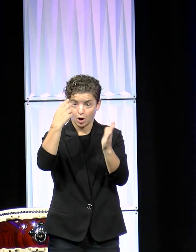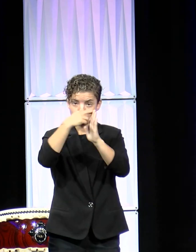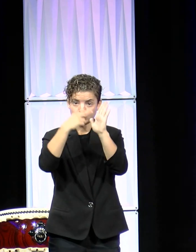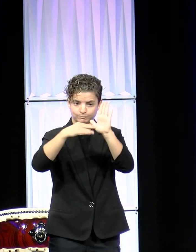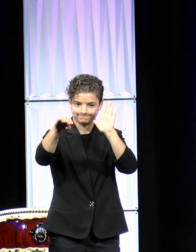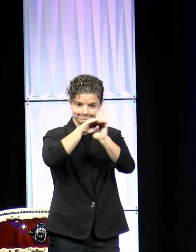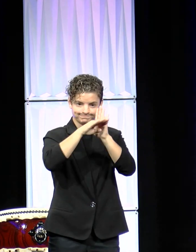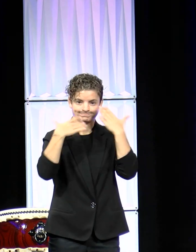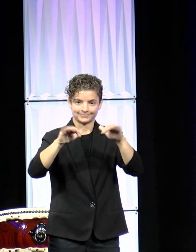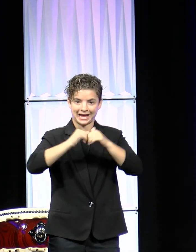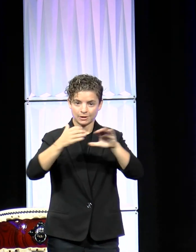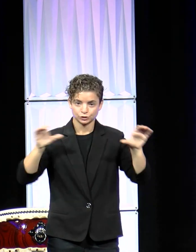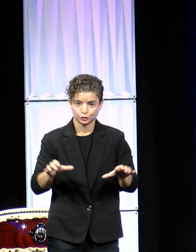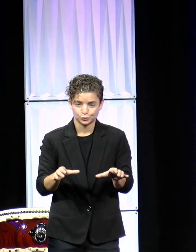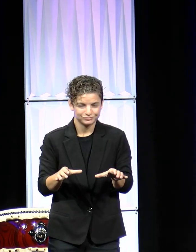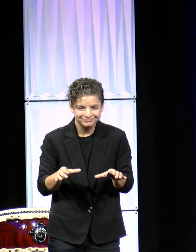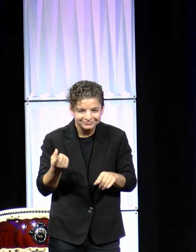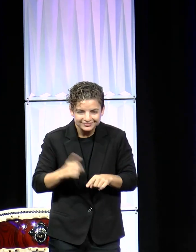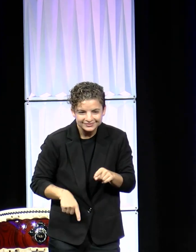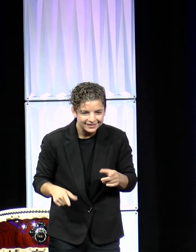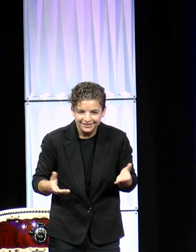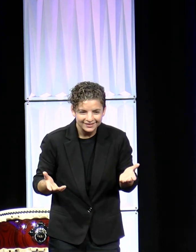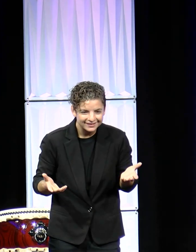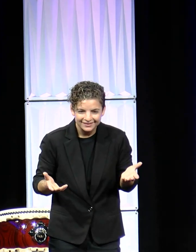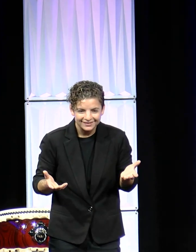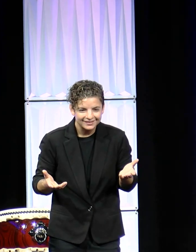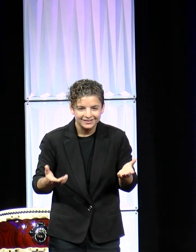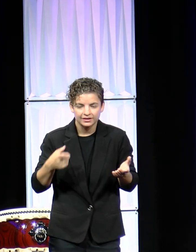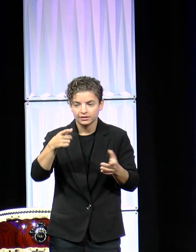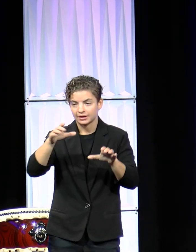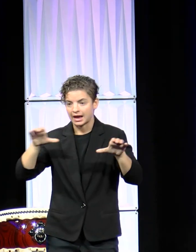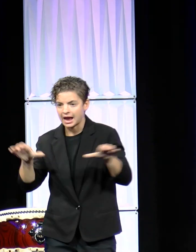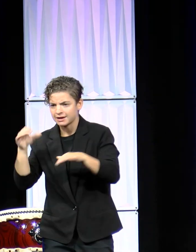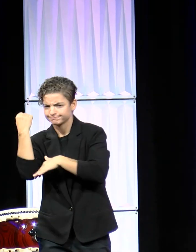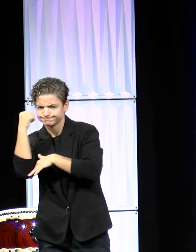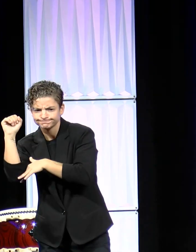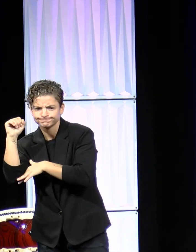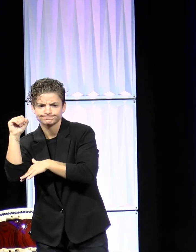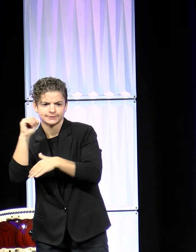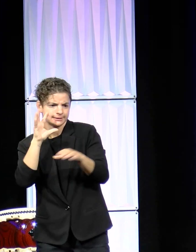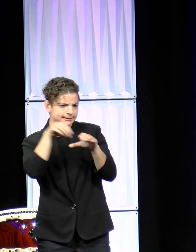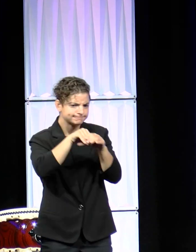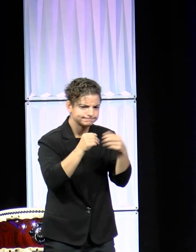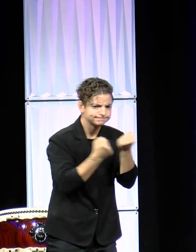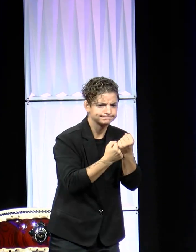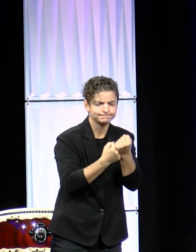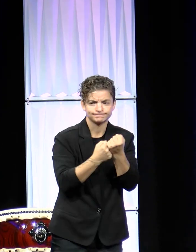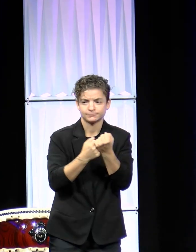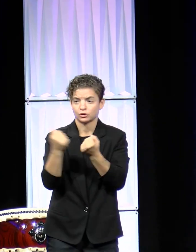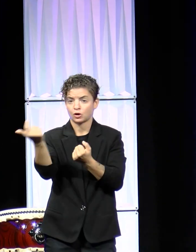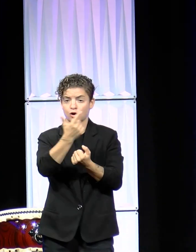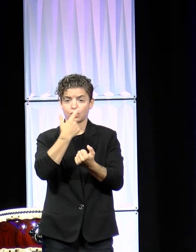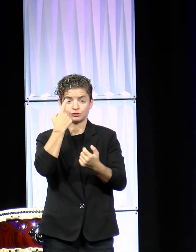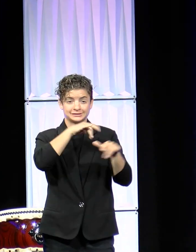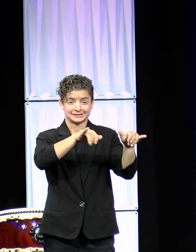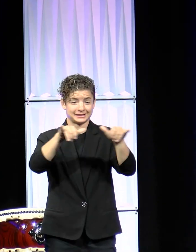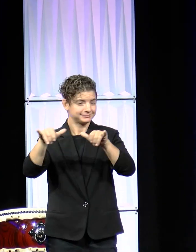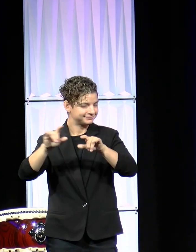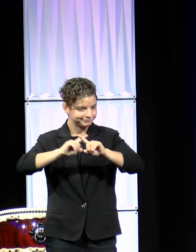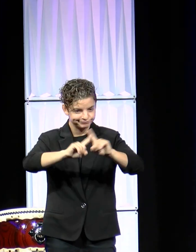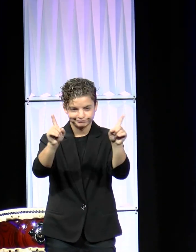Advocacy and activism is going to look different for each and every one of you. But the key word is